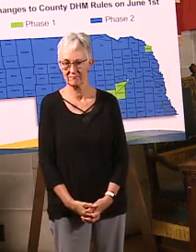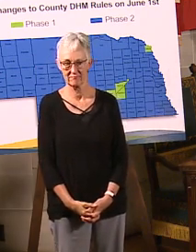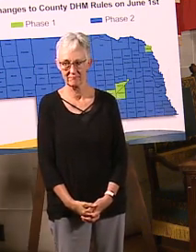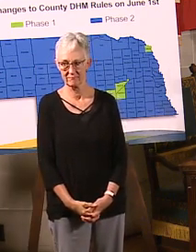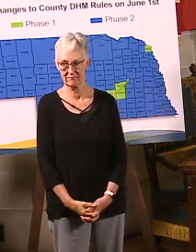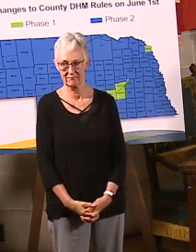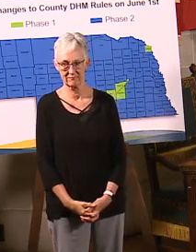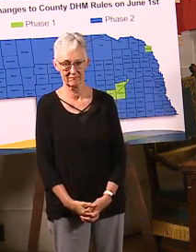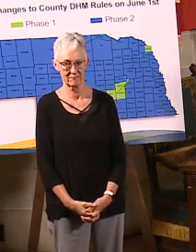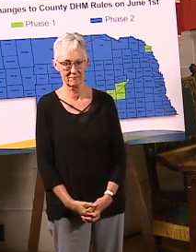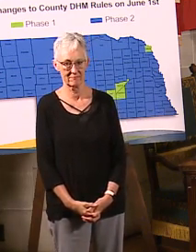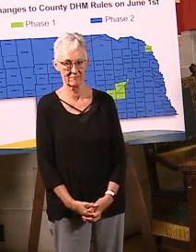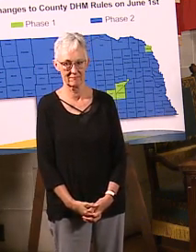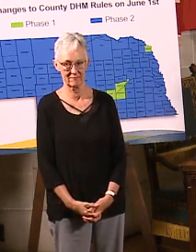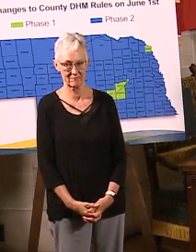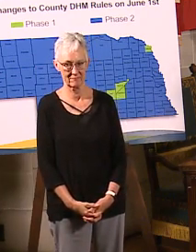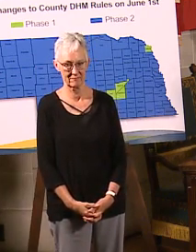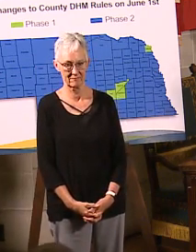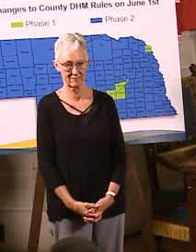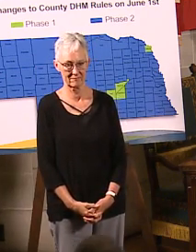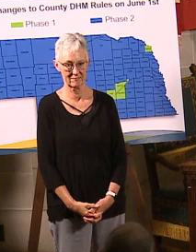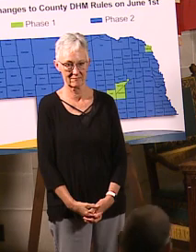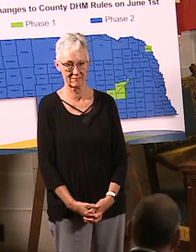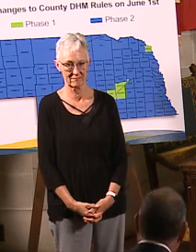All right.